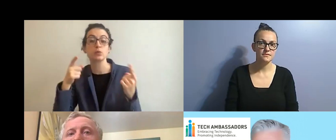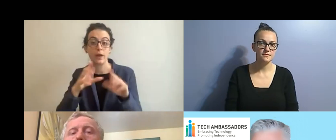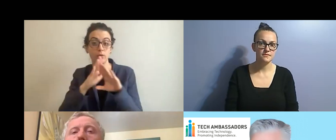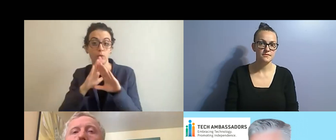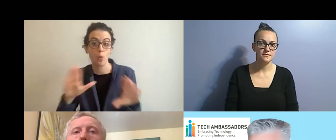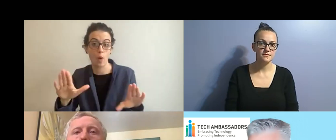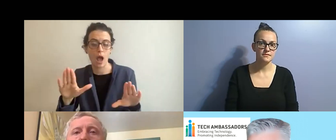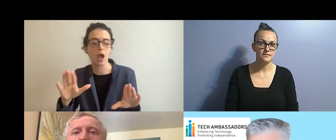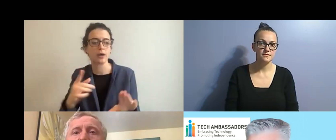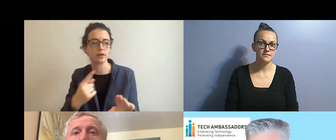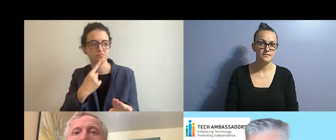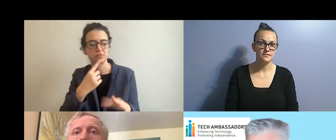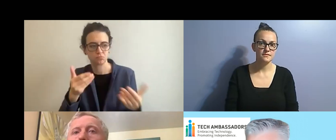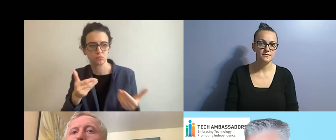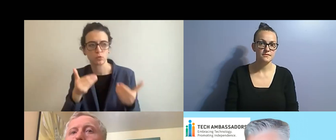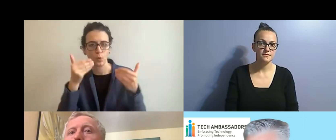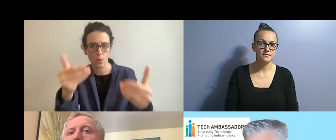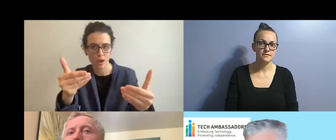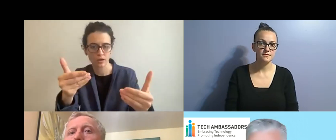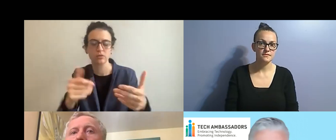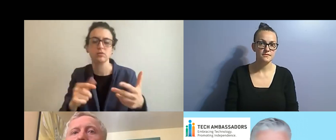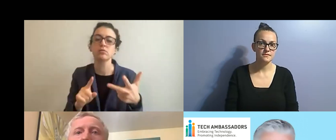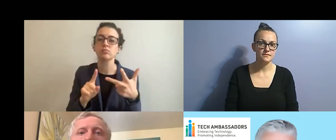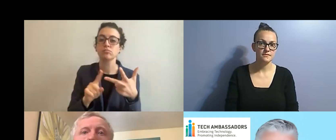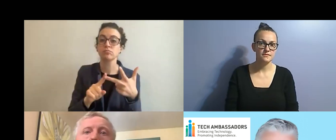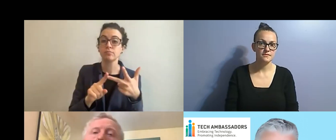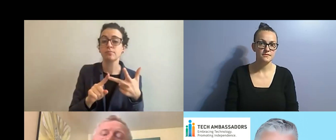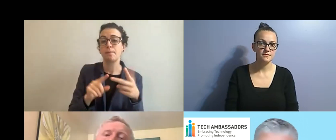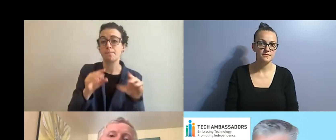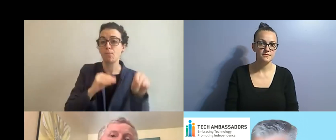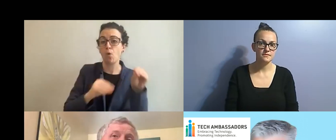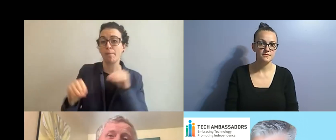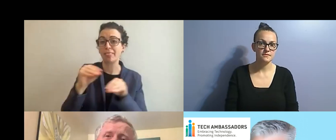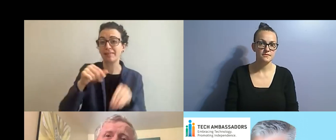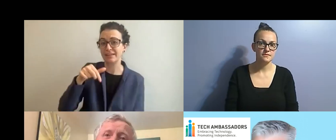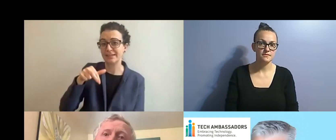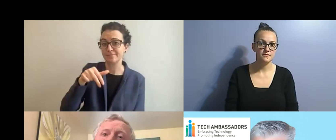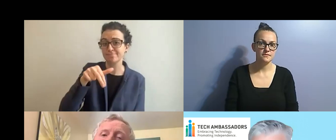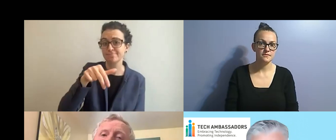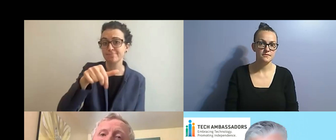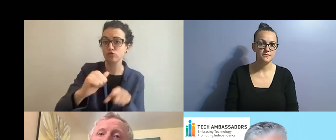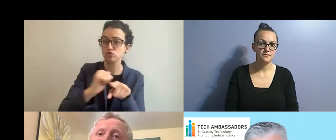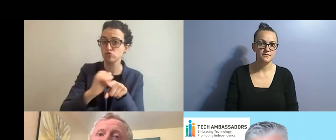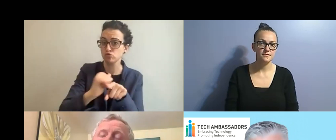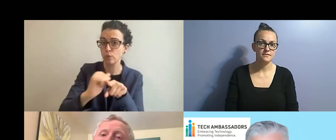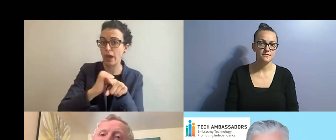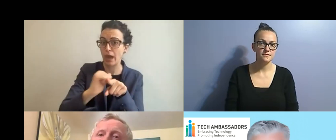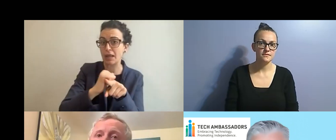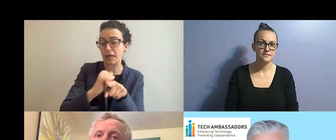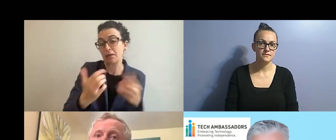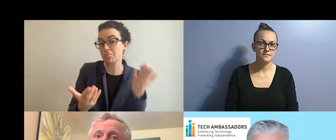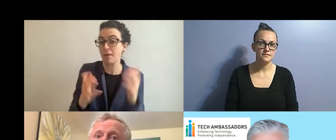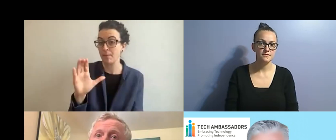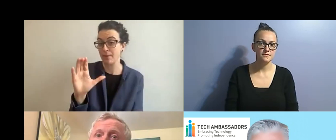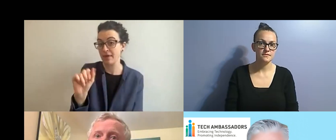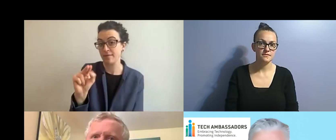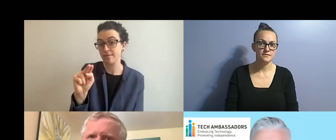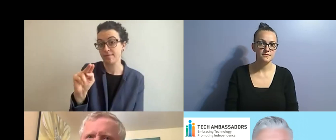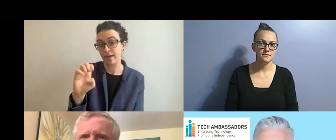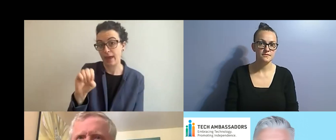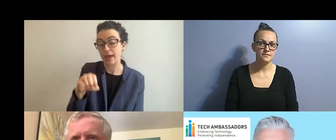training with the cane, or mobility training, just getting out walking, learning how